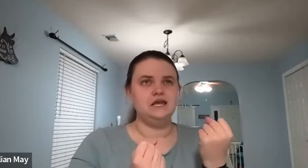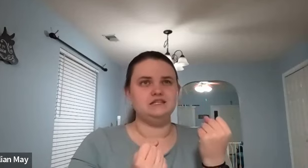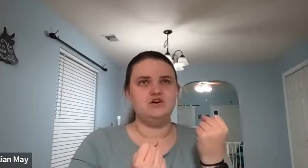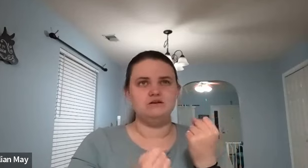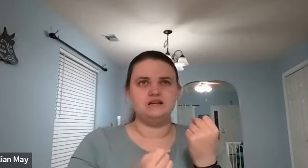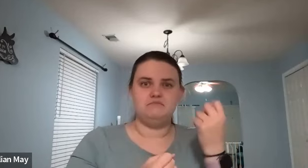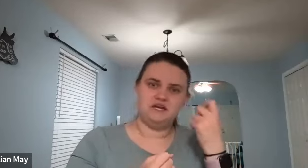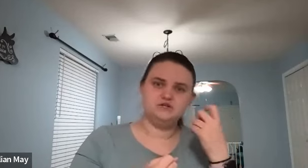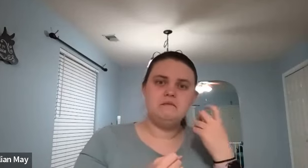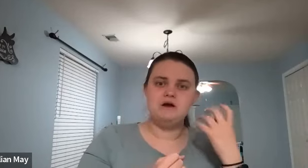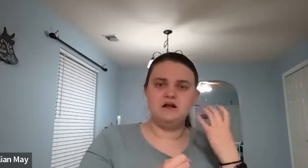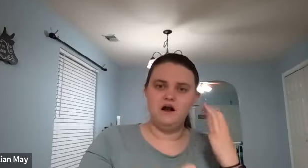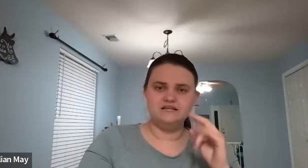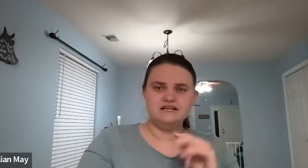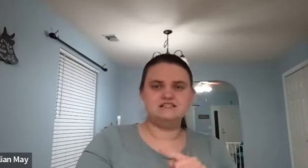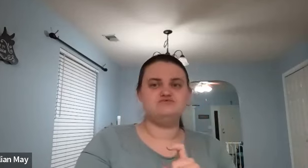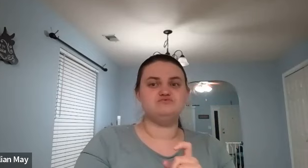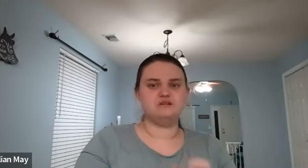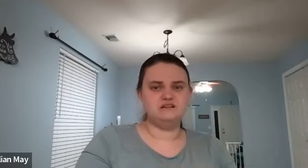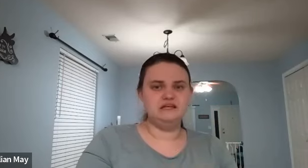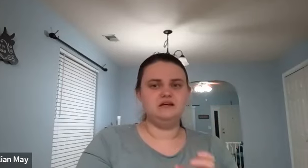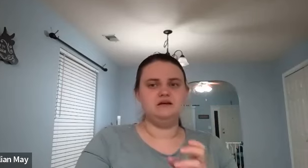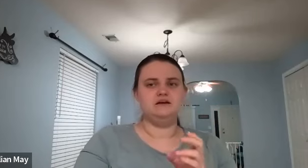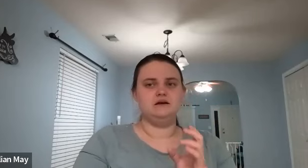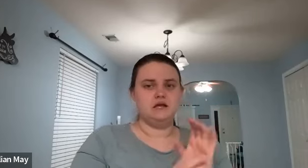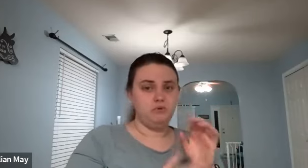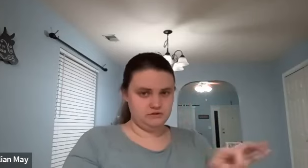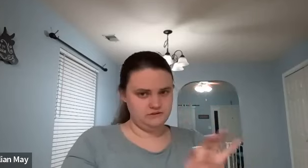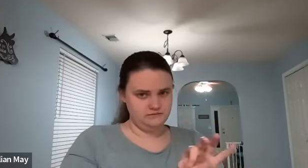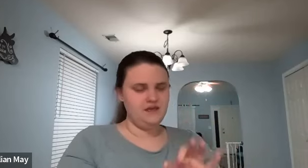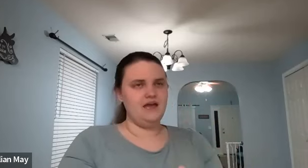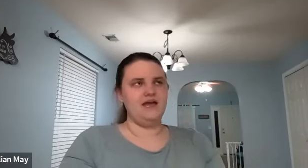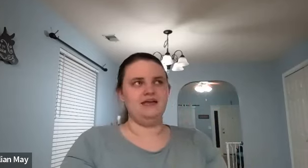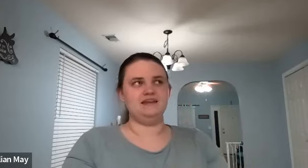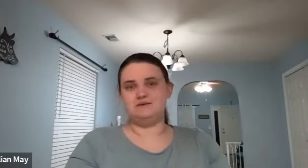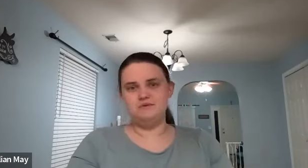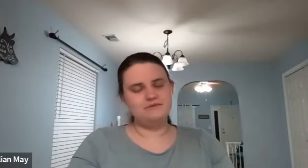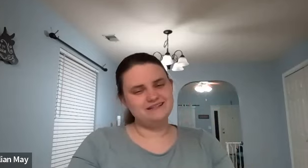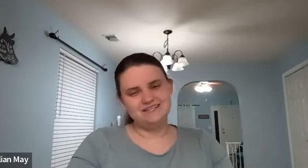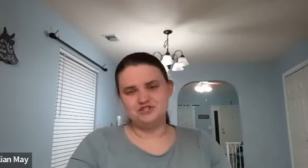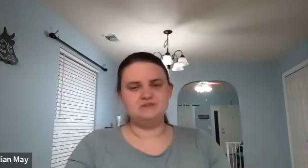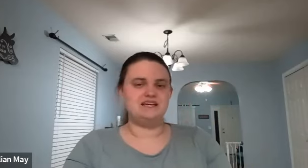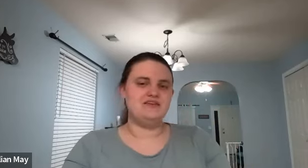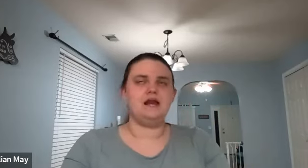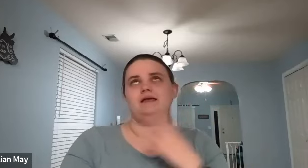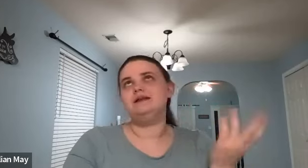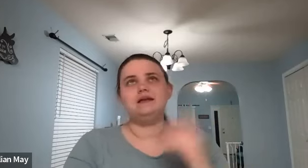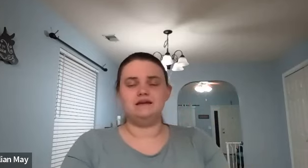it's hard to kind of picture it, but context is really important. And because I remember when my teachers would say that again and again and again, I'm